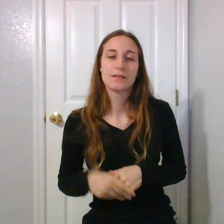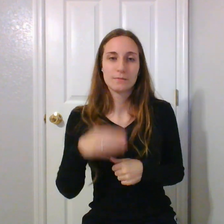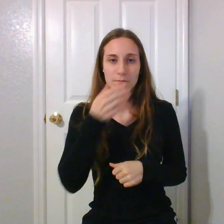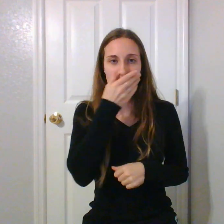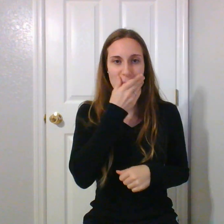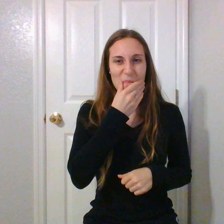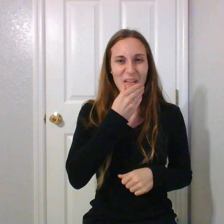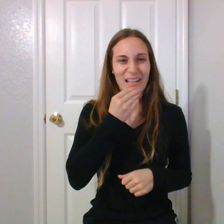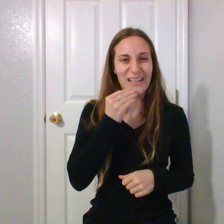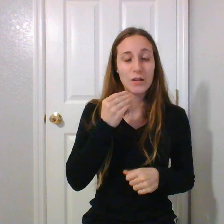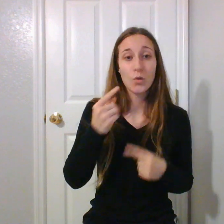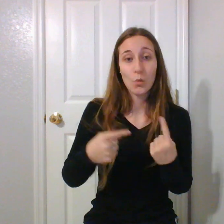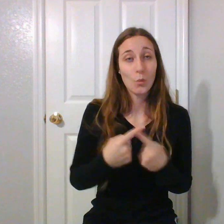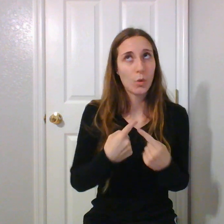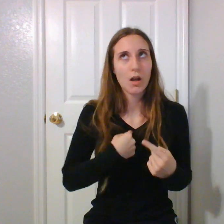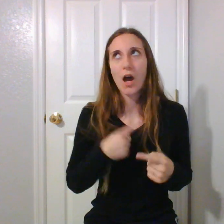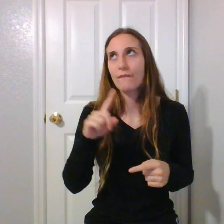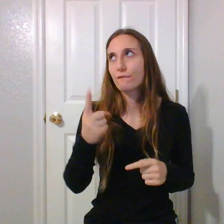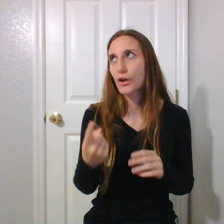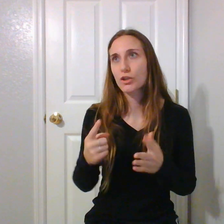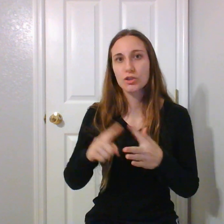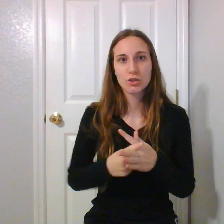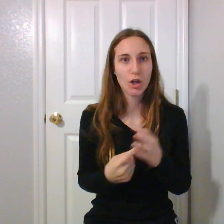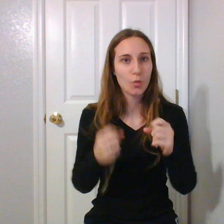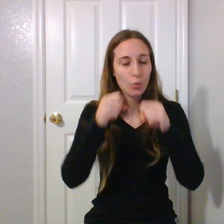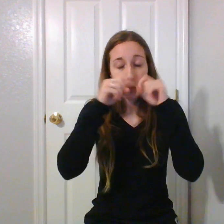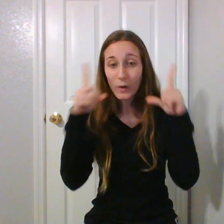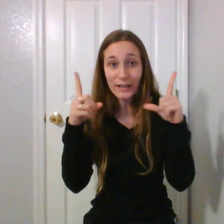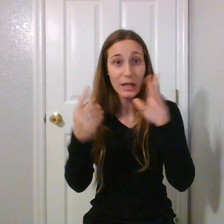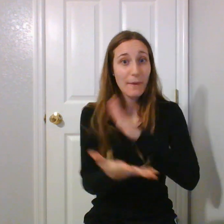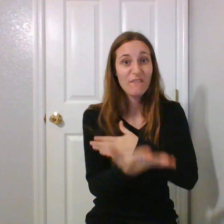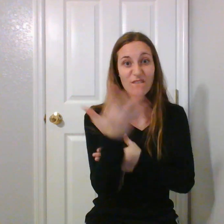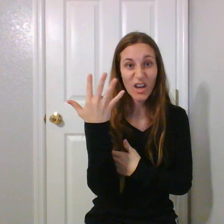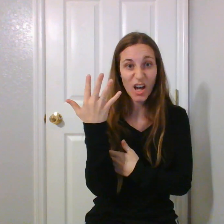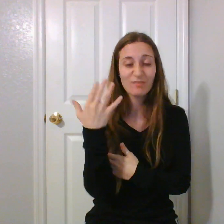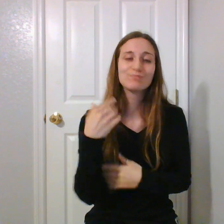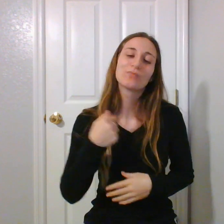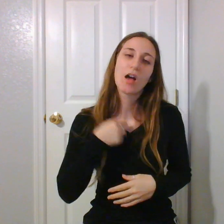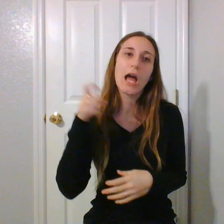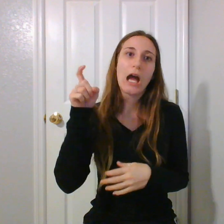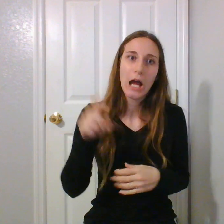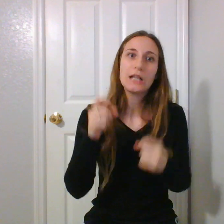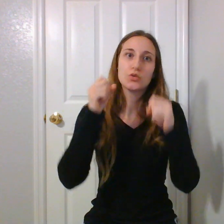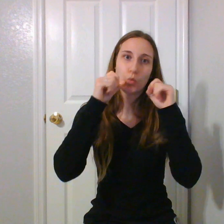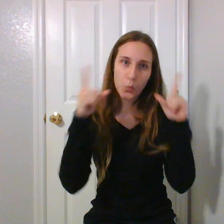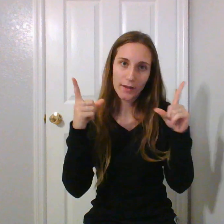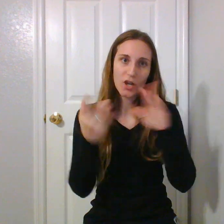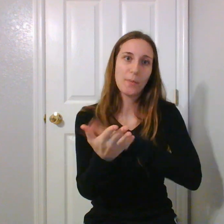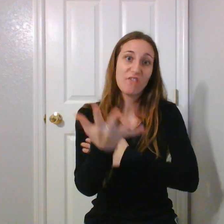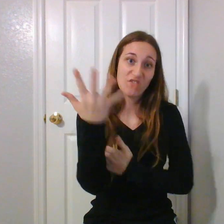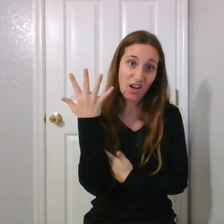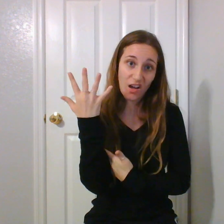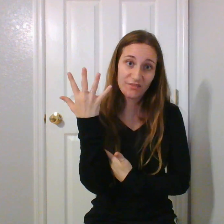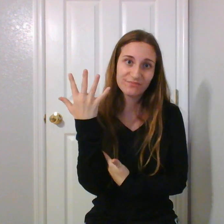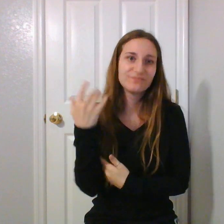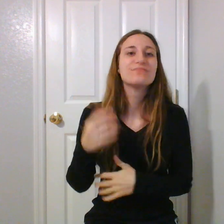routine like when i first started waking up at five in the morning i did it because i had class so i had to do it and i had to wake up every single day at five in the morning and because i